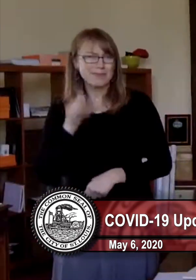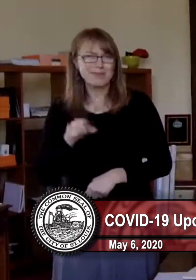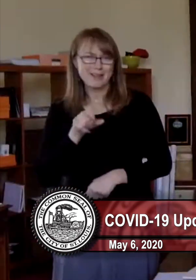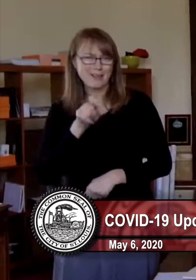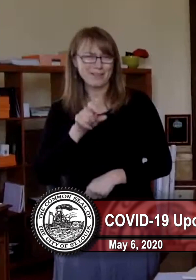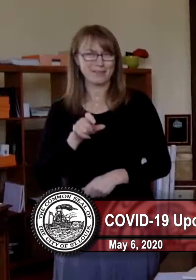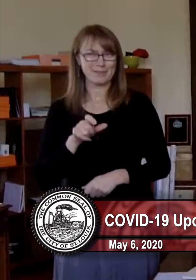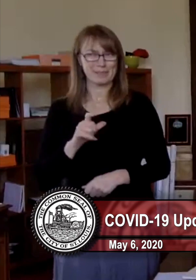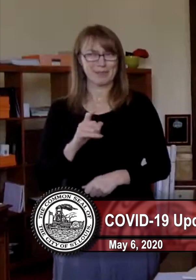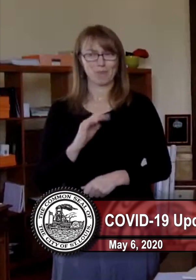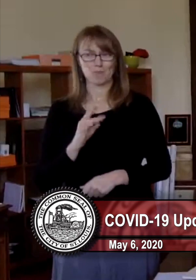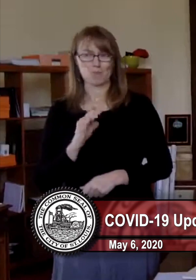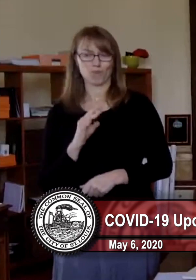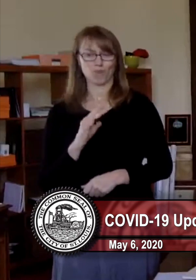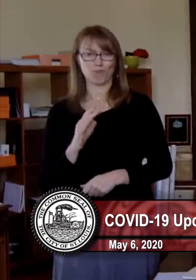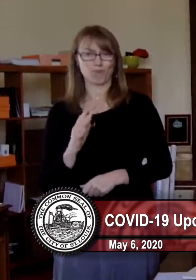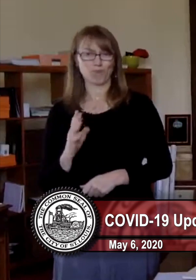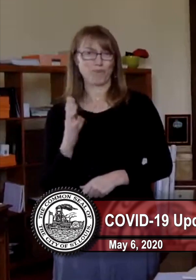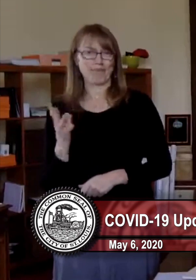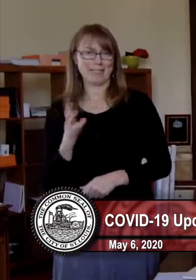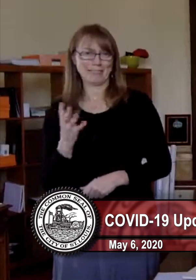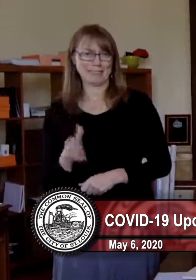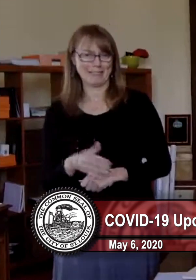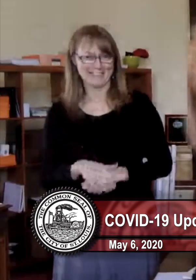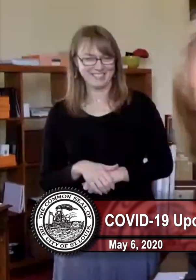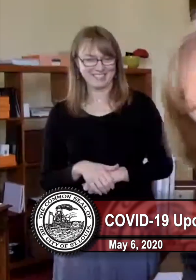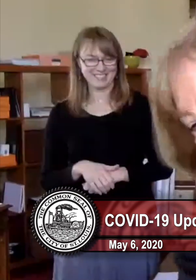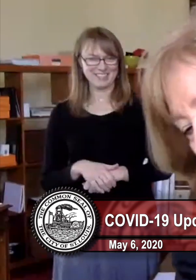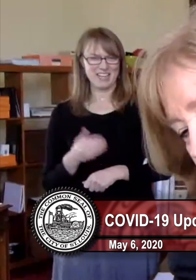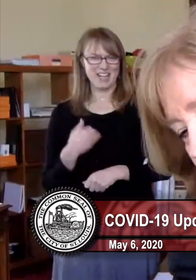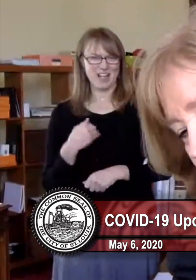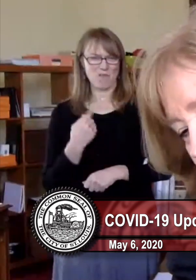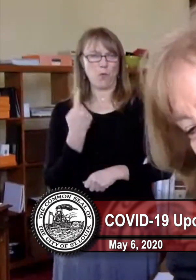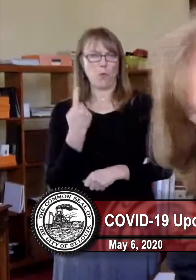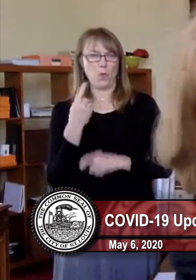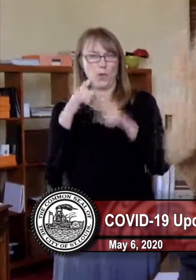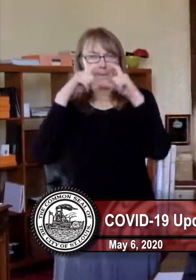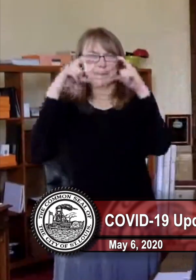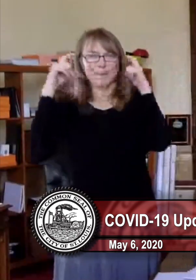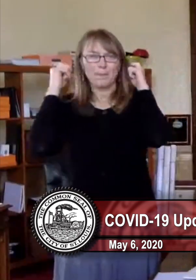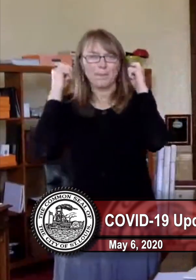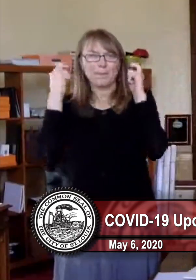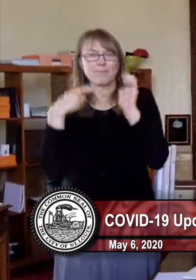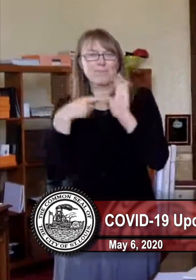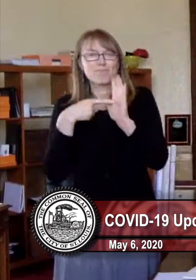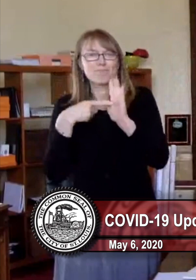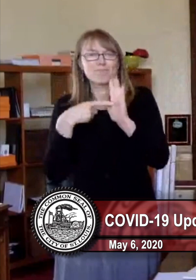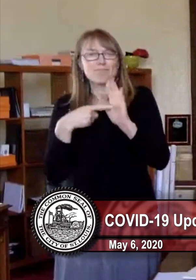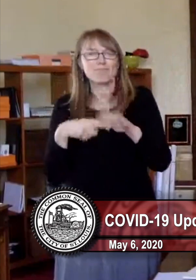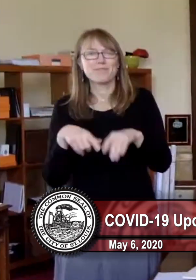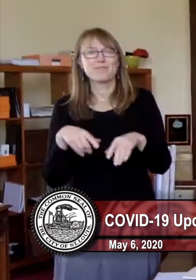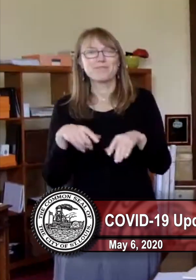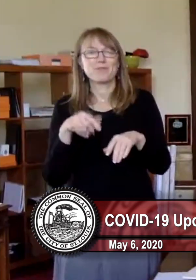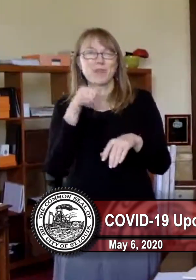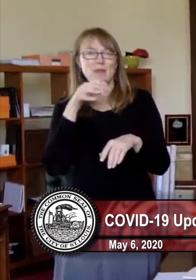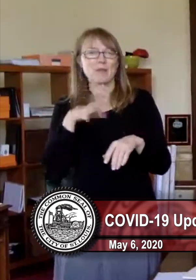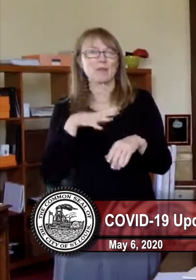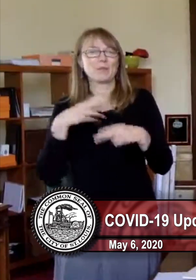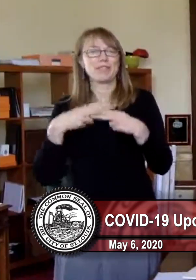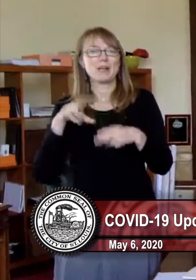Really great company sent me this mask. It's a small company. I'm looking for their name right now. Her name is